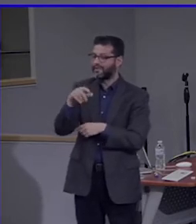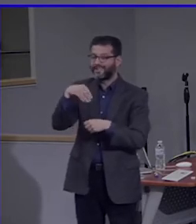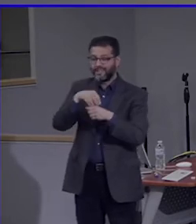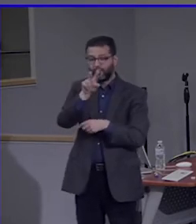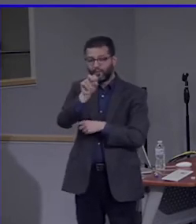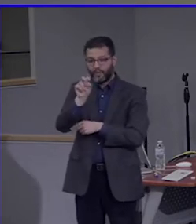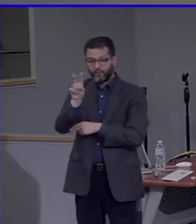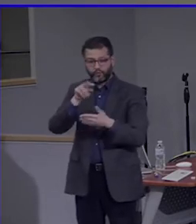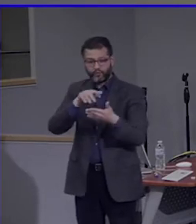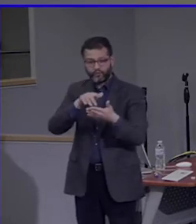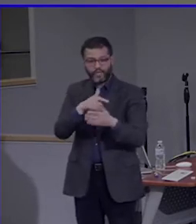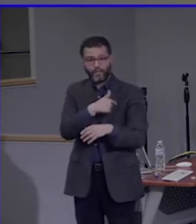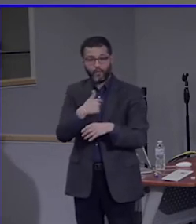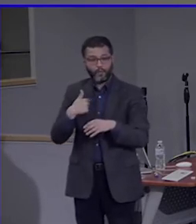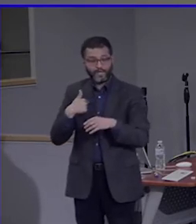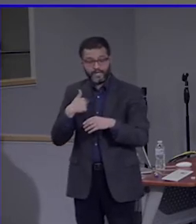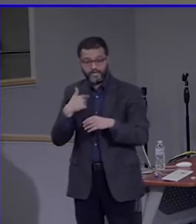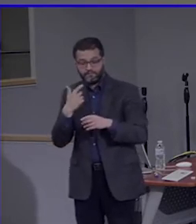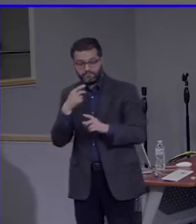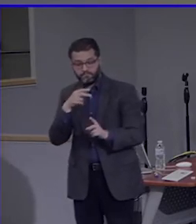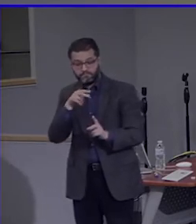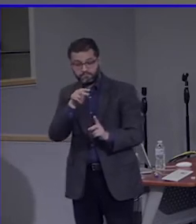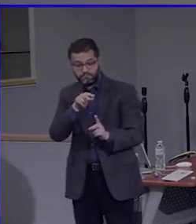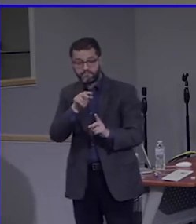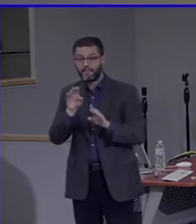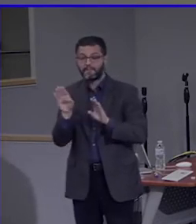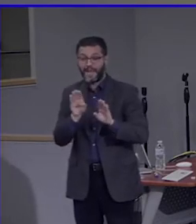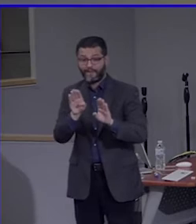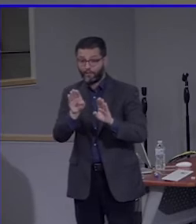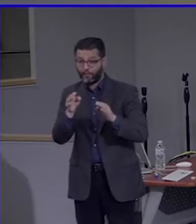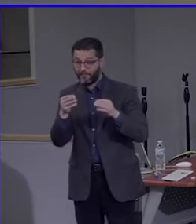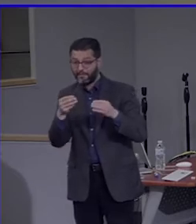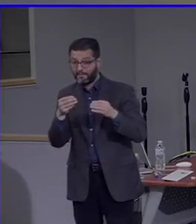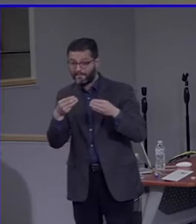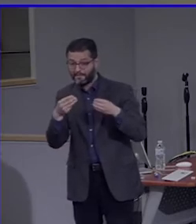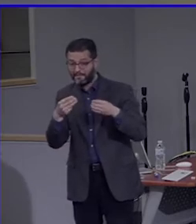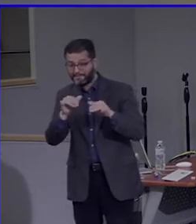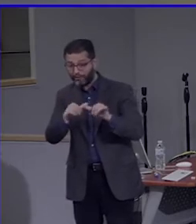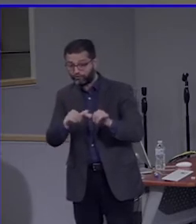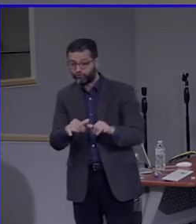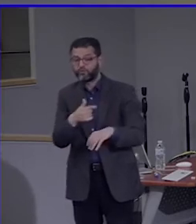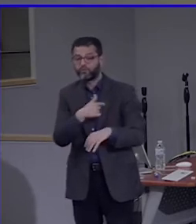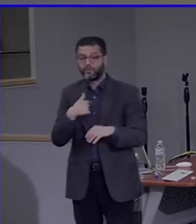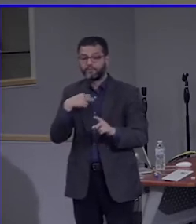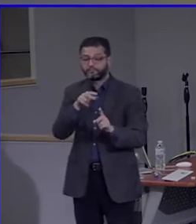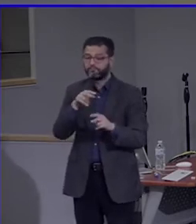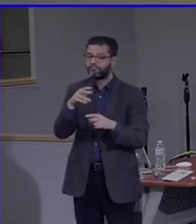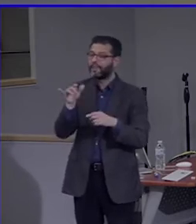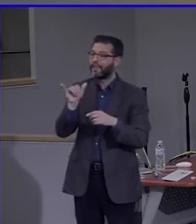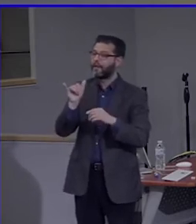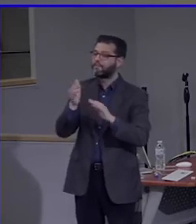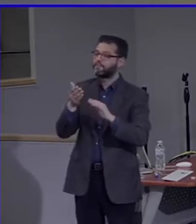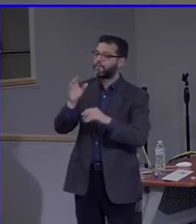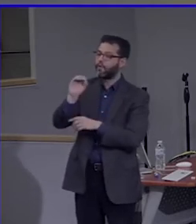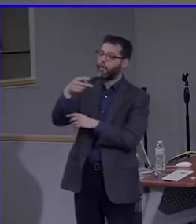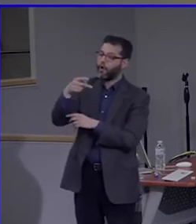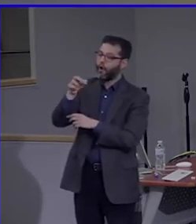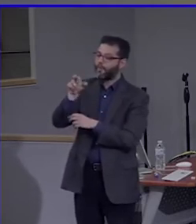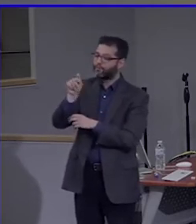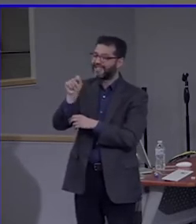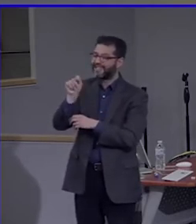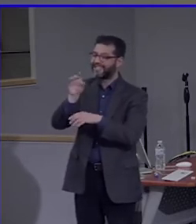using just behavioral measures of rapid auditory processing including operantly conditioned head turn and